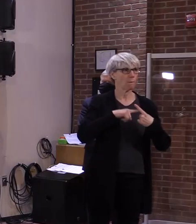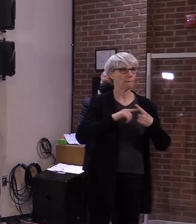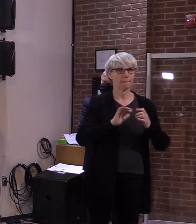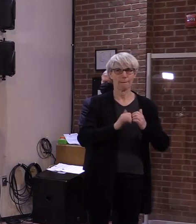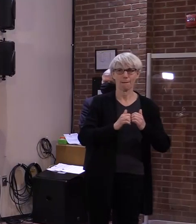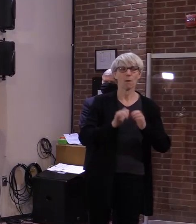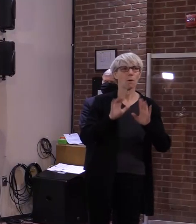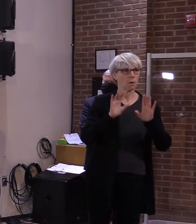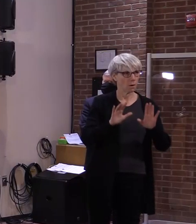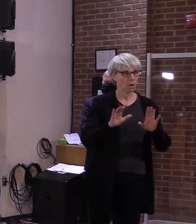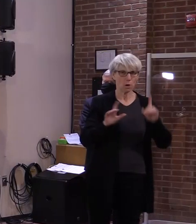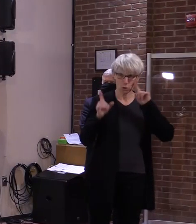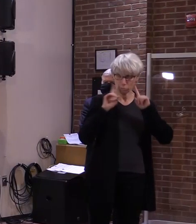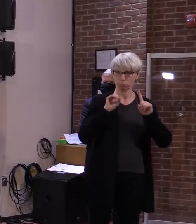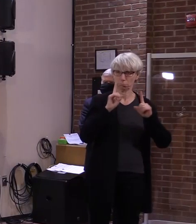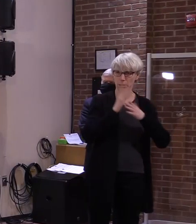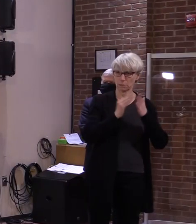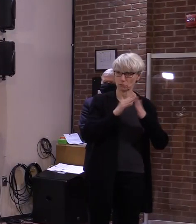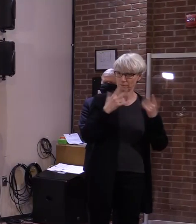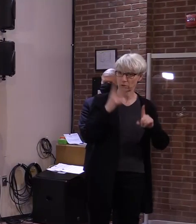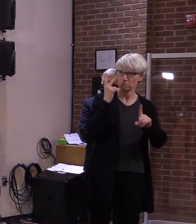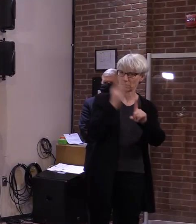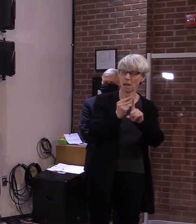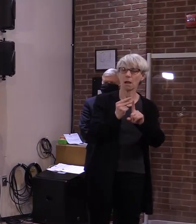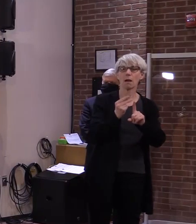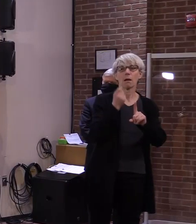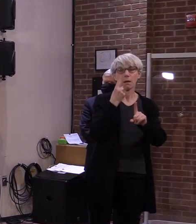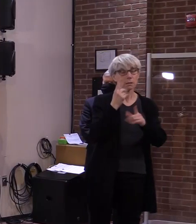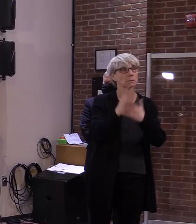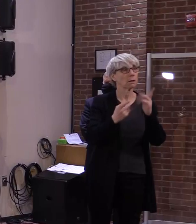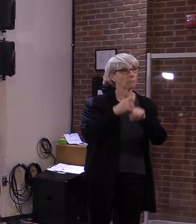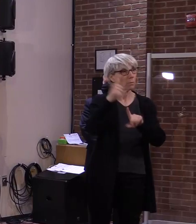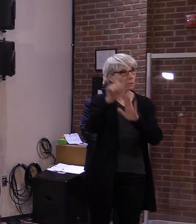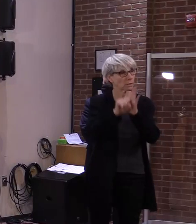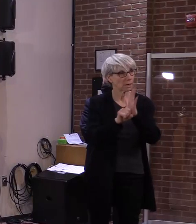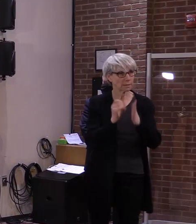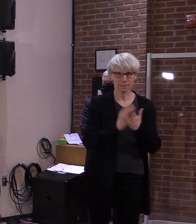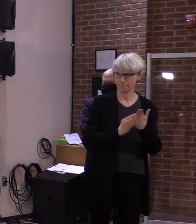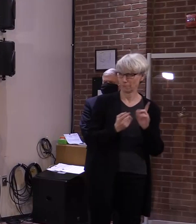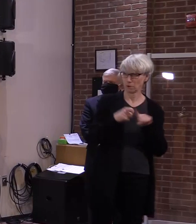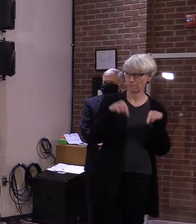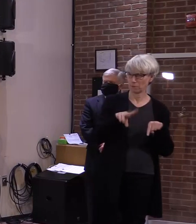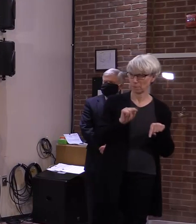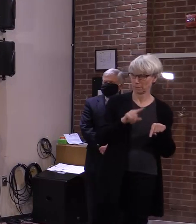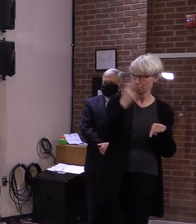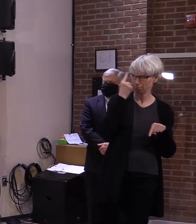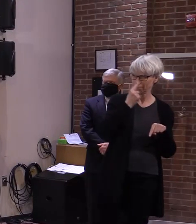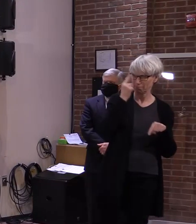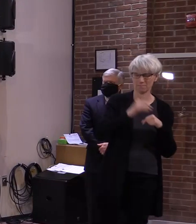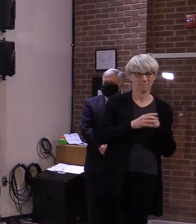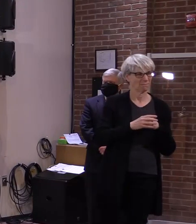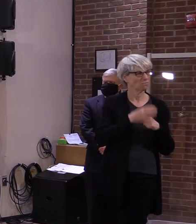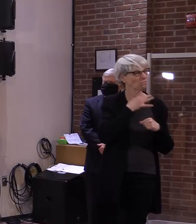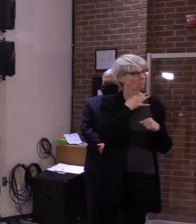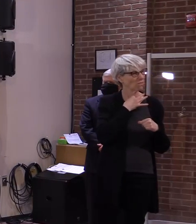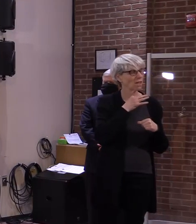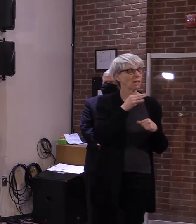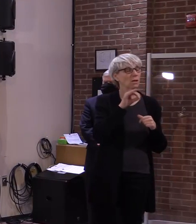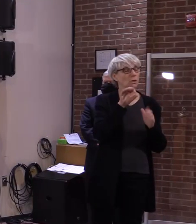students who have already been vaccinated, whether they're out-of-staters or not. I have a question. Can out-of-state students